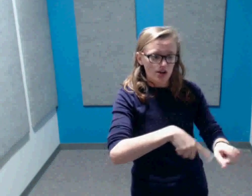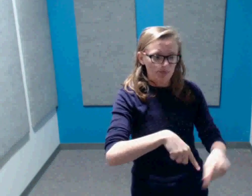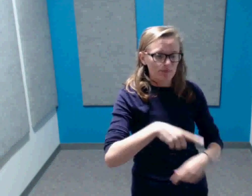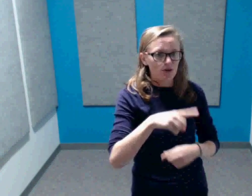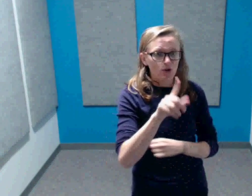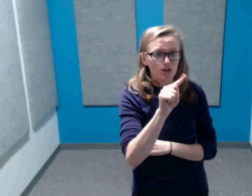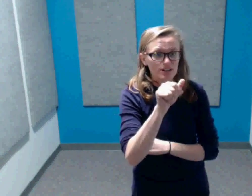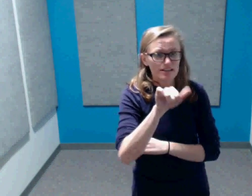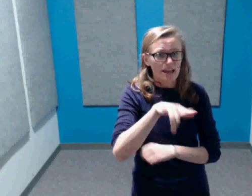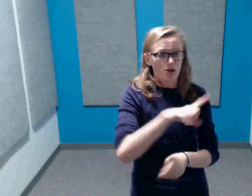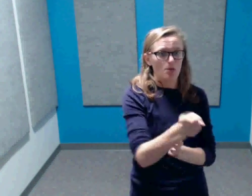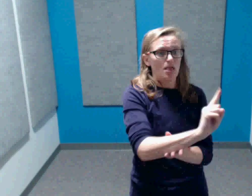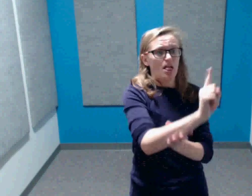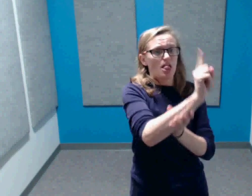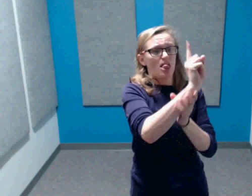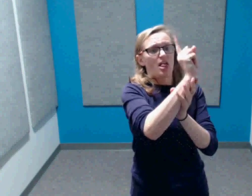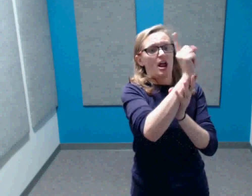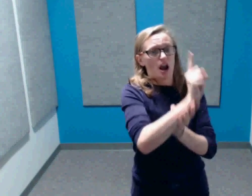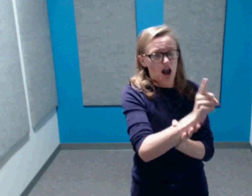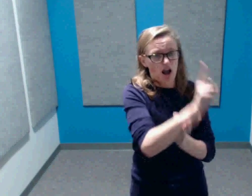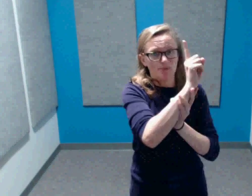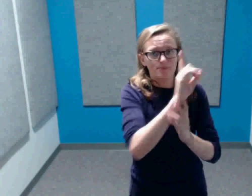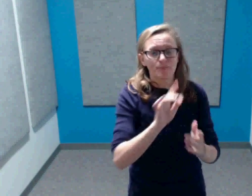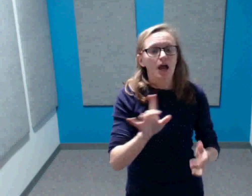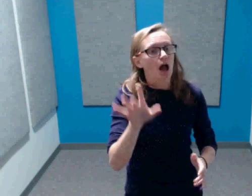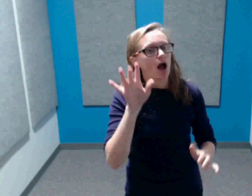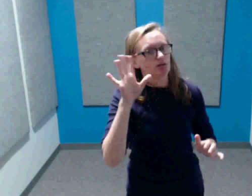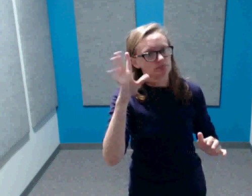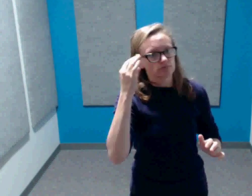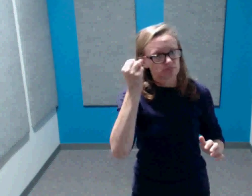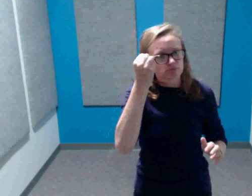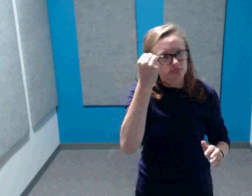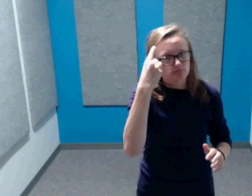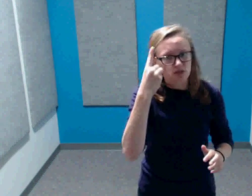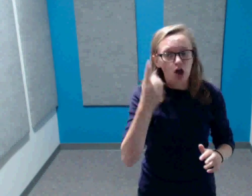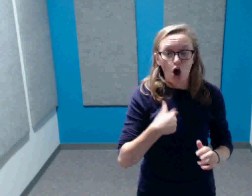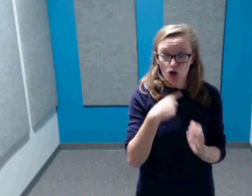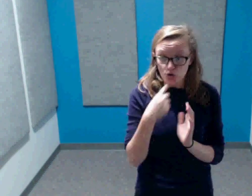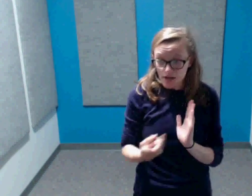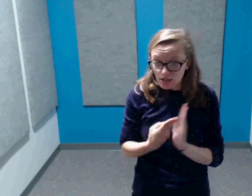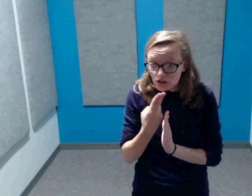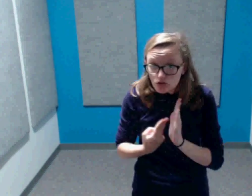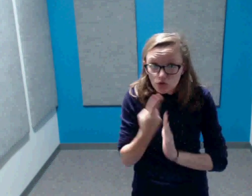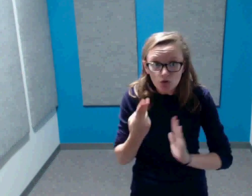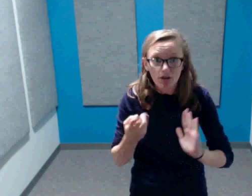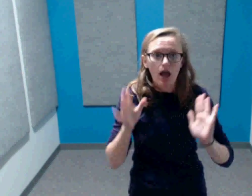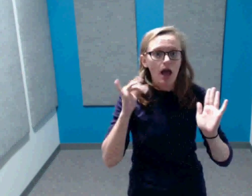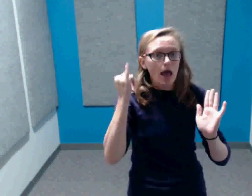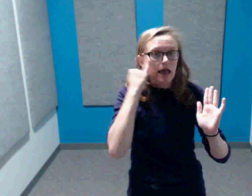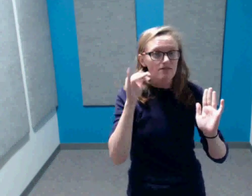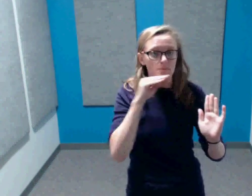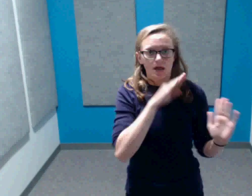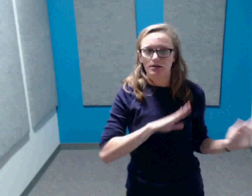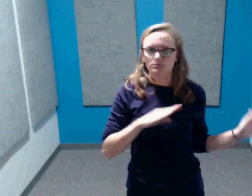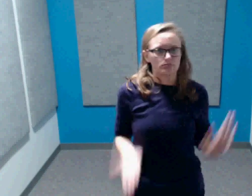this. Now, folks, I'm telling you, some people ask me, are you telling the truth, folks? If I'm lying, I'm dying, all right? This is